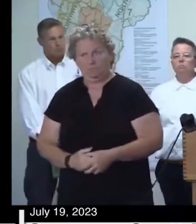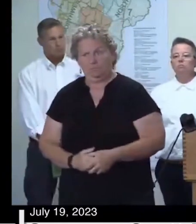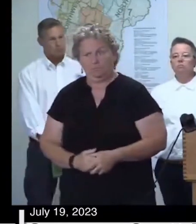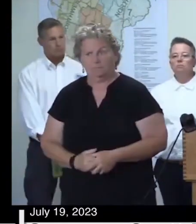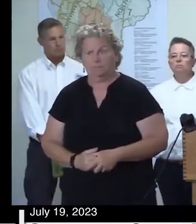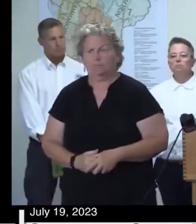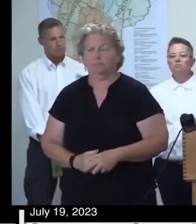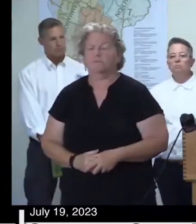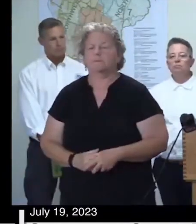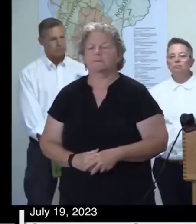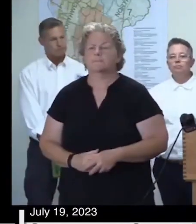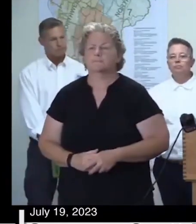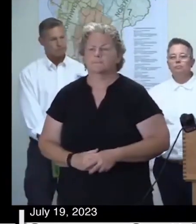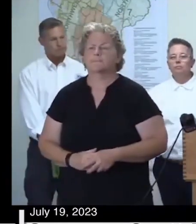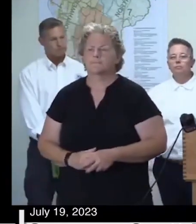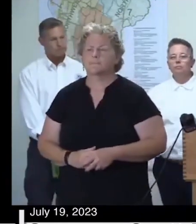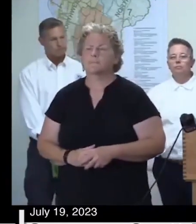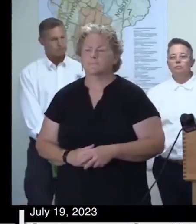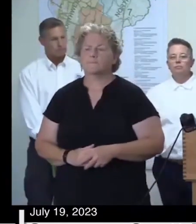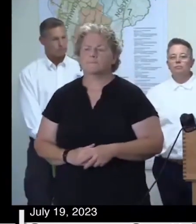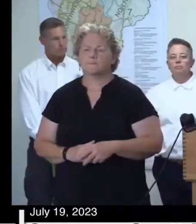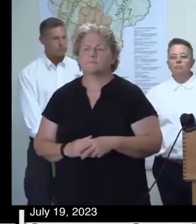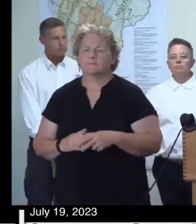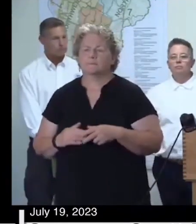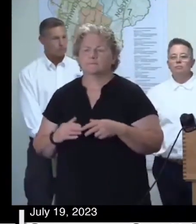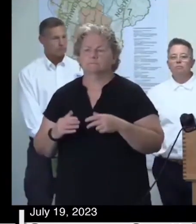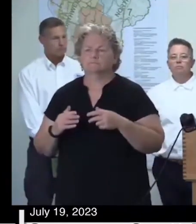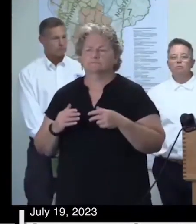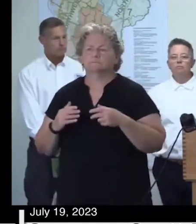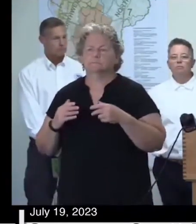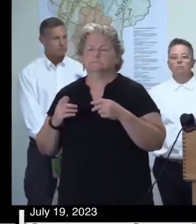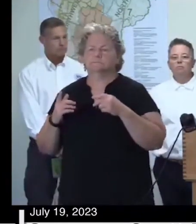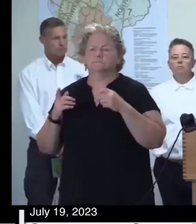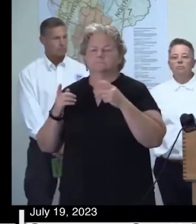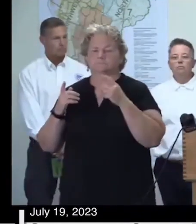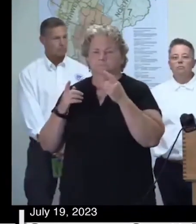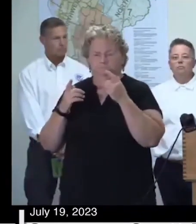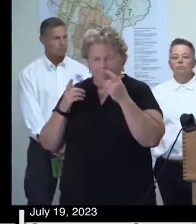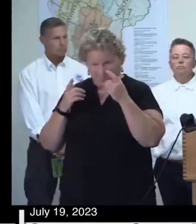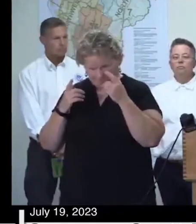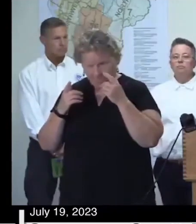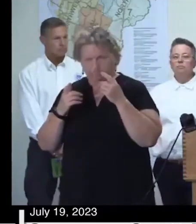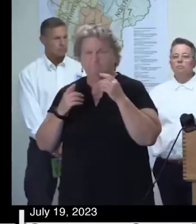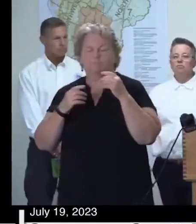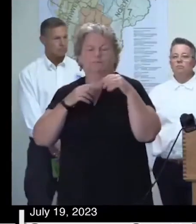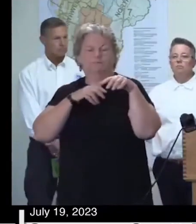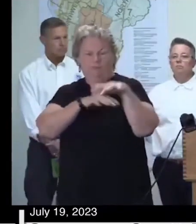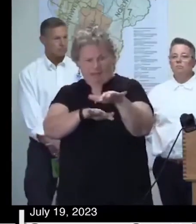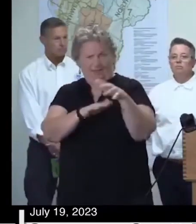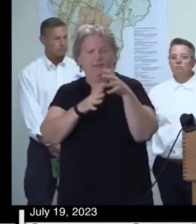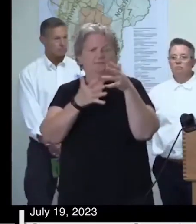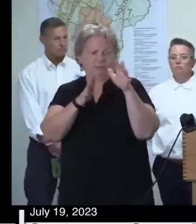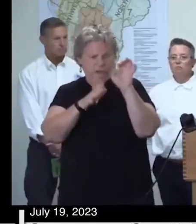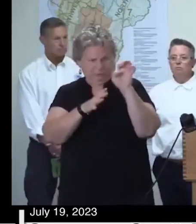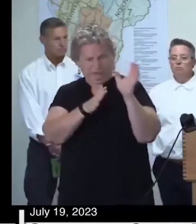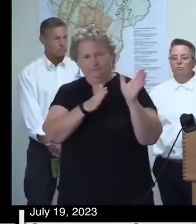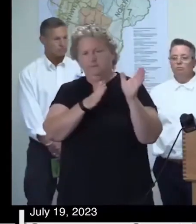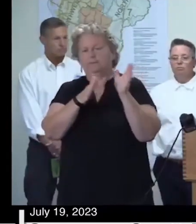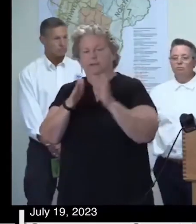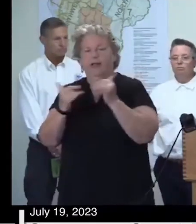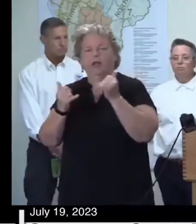now and maybe some relief that we can provide. But obviously, this is a